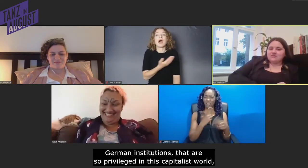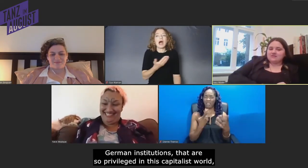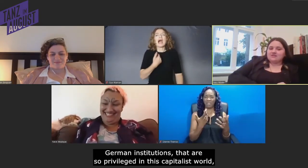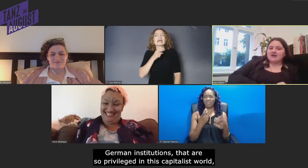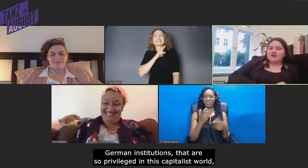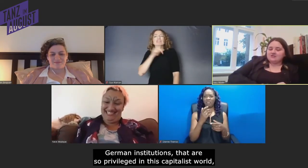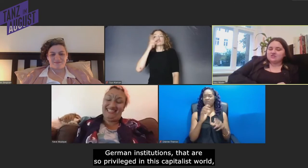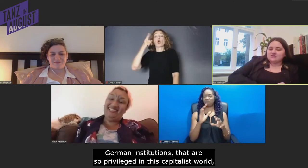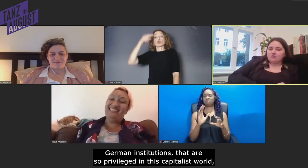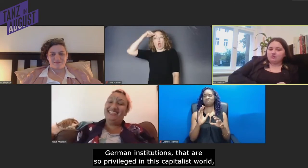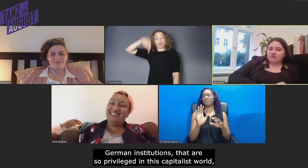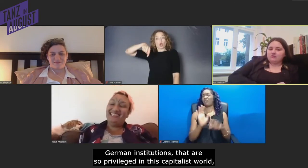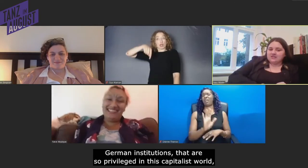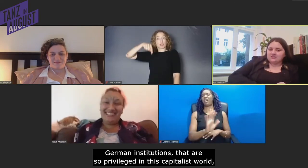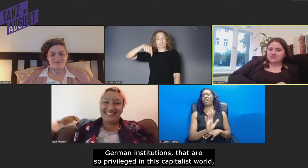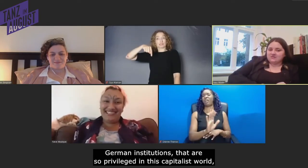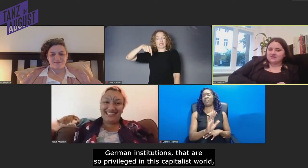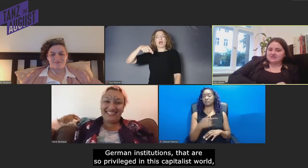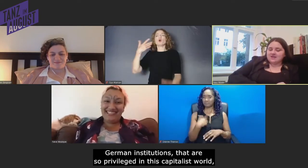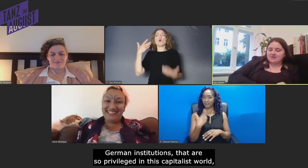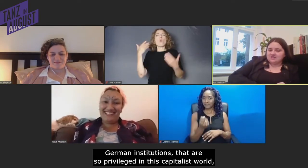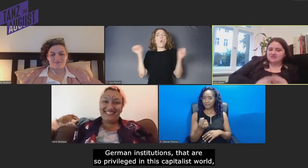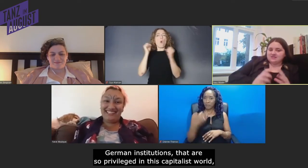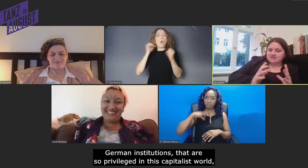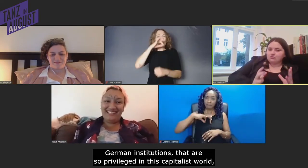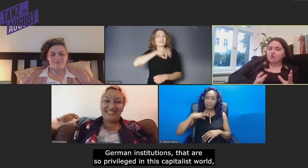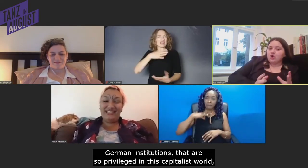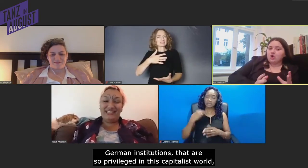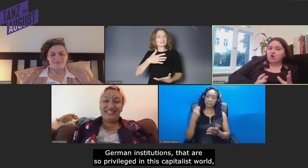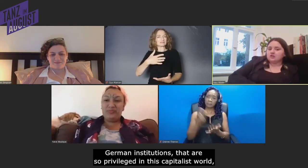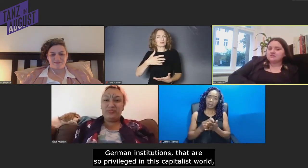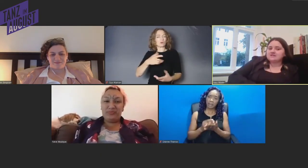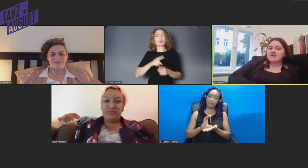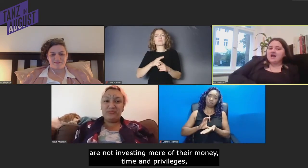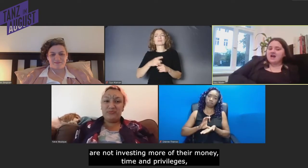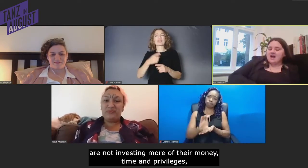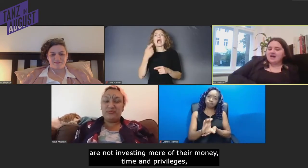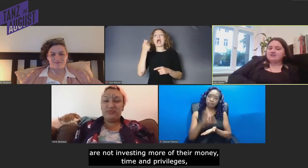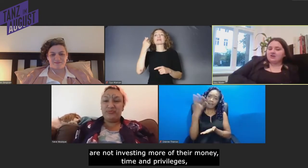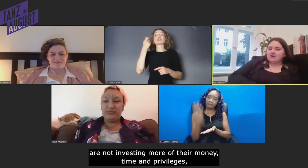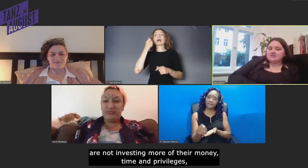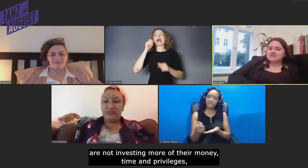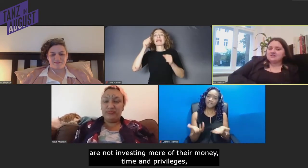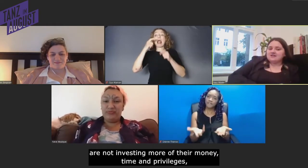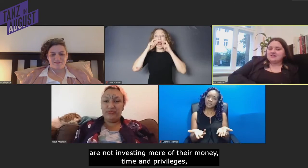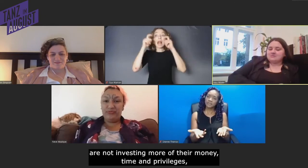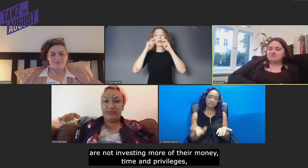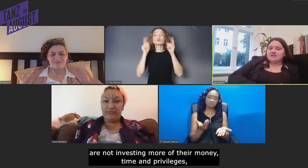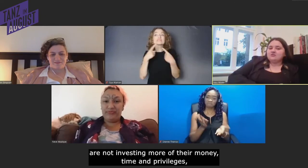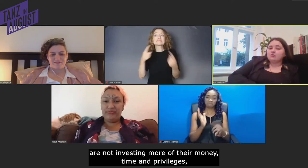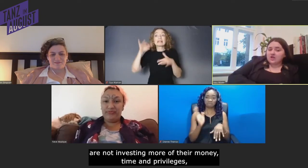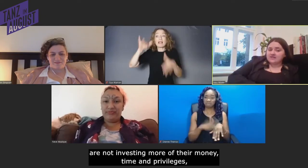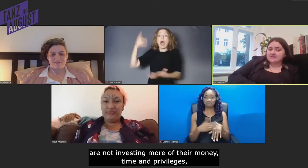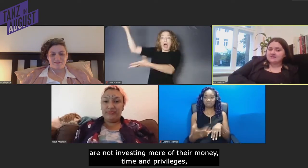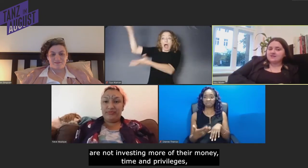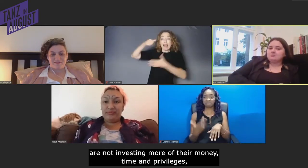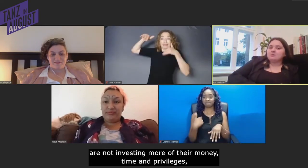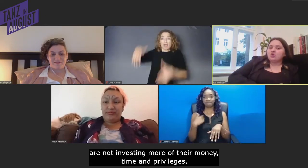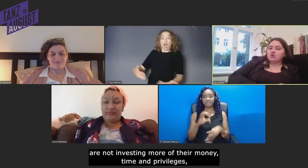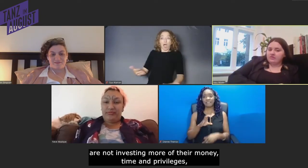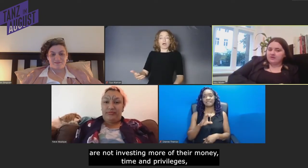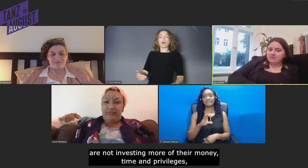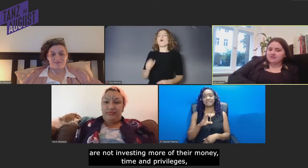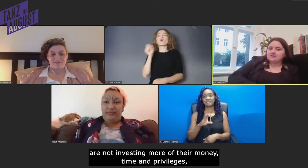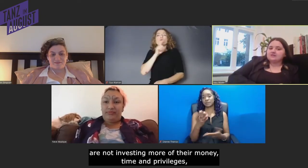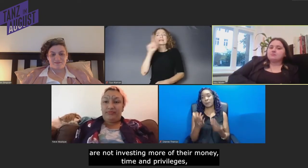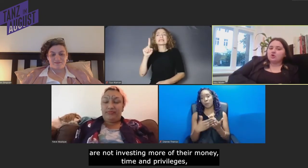institutions that are so privileged in this capitalist world are not investing more of